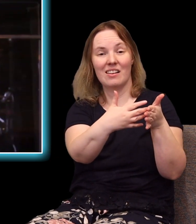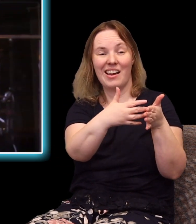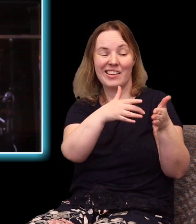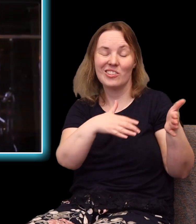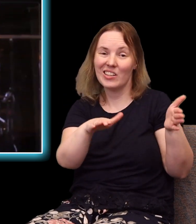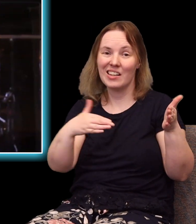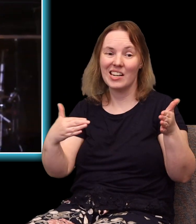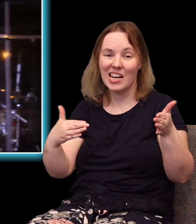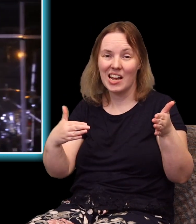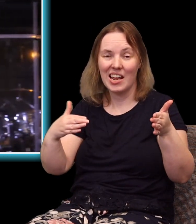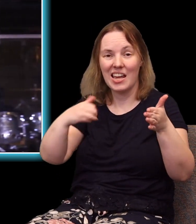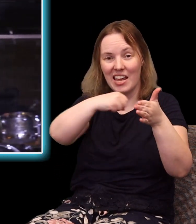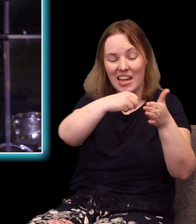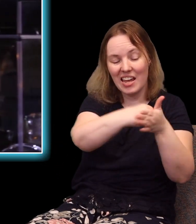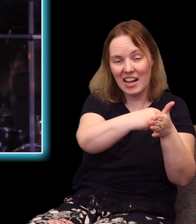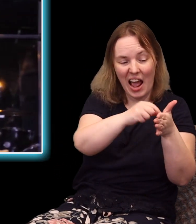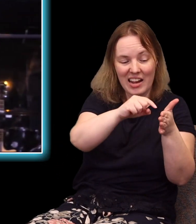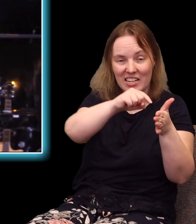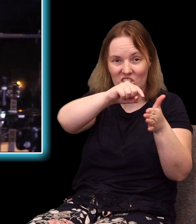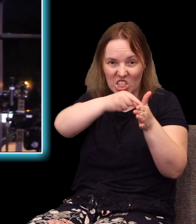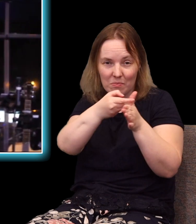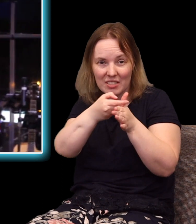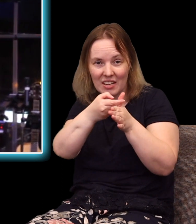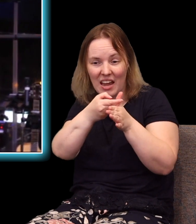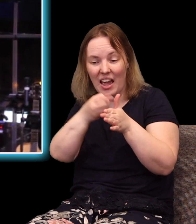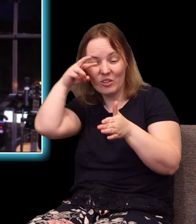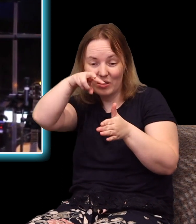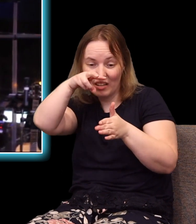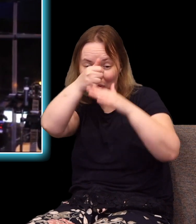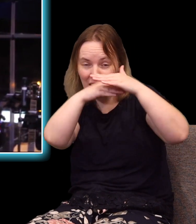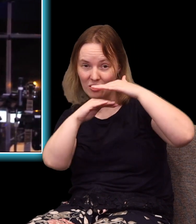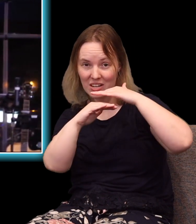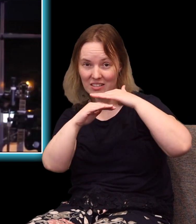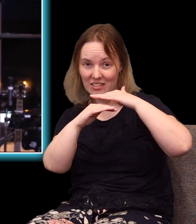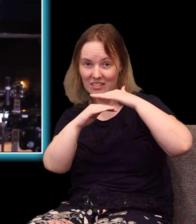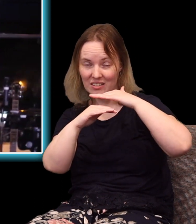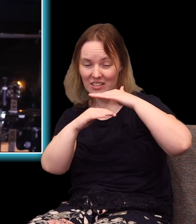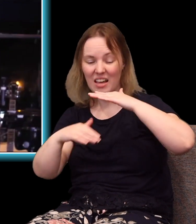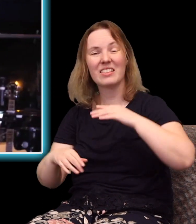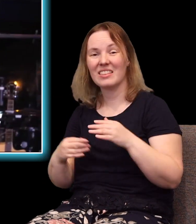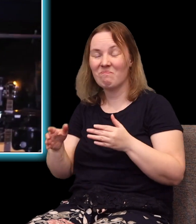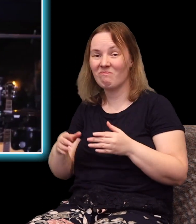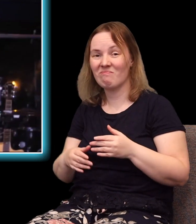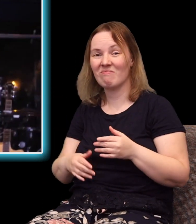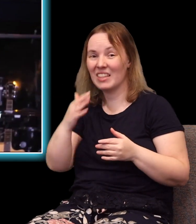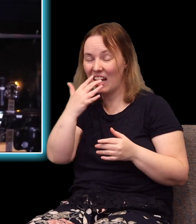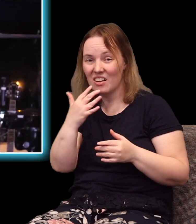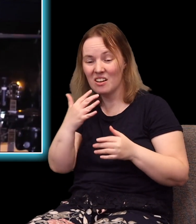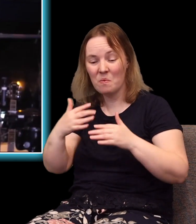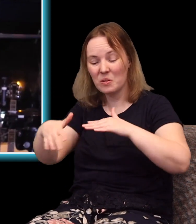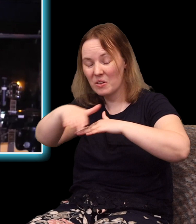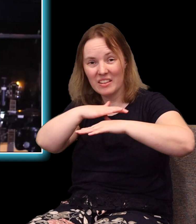knock up against it? You chip it, right? And what do you show? You show the color is only surface